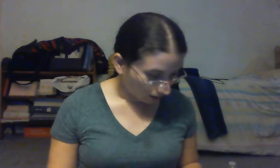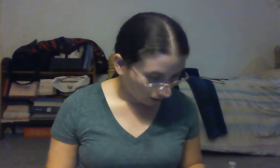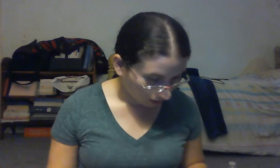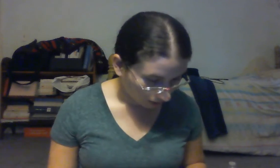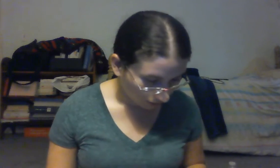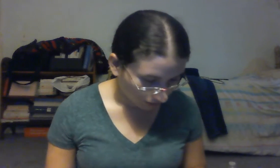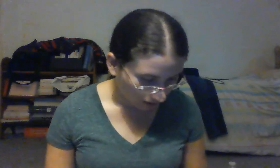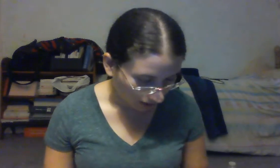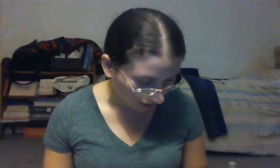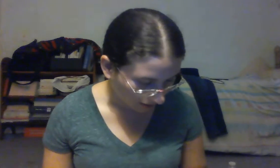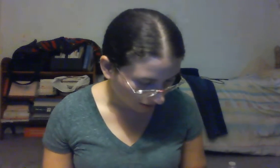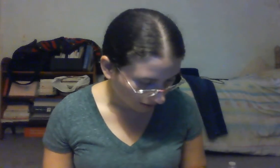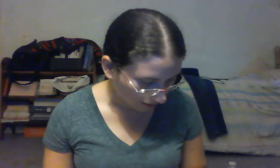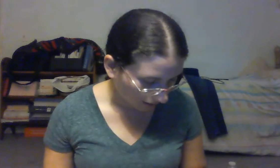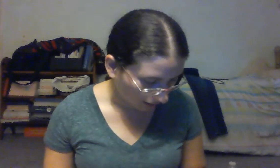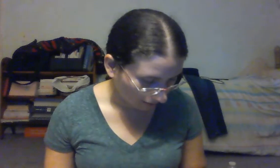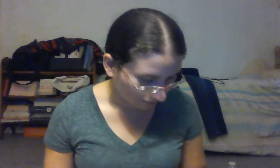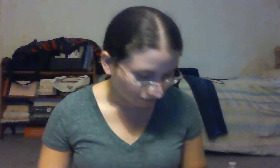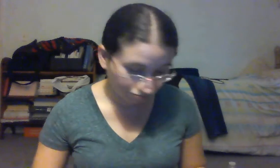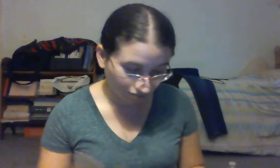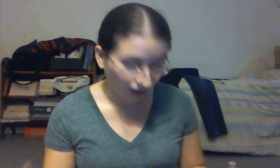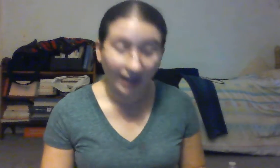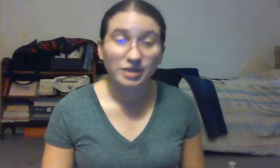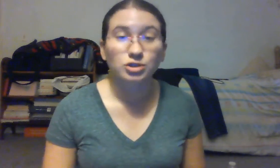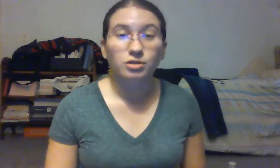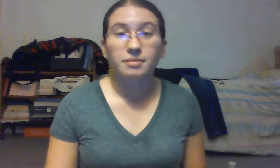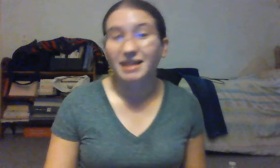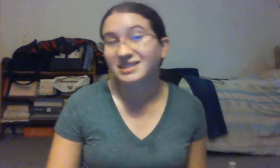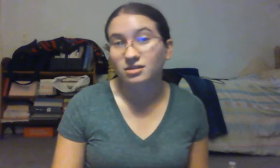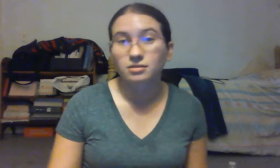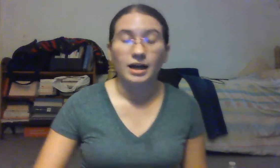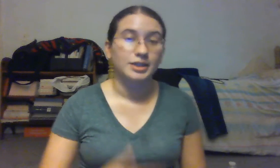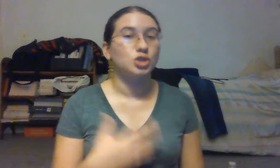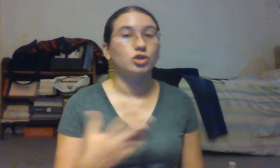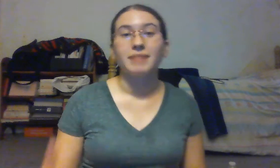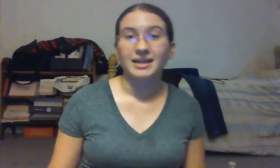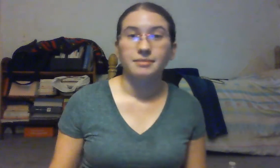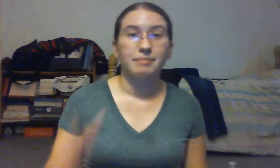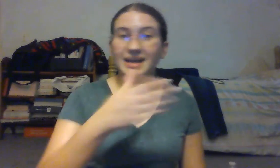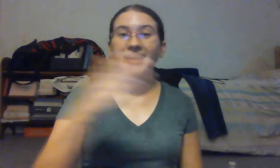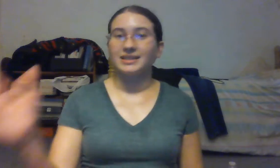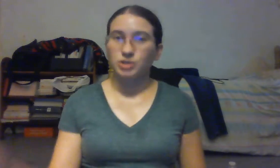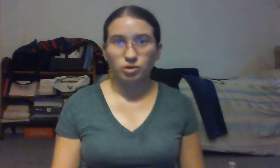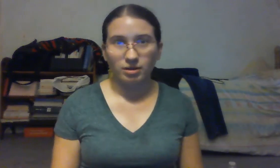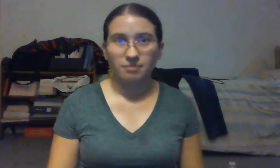Or you say, I enjoy bicycle. I enjoy bike. Bike I enjoy.